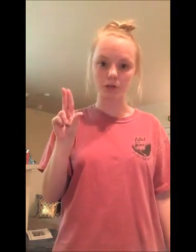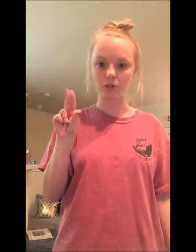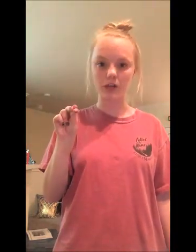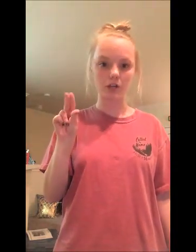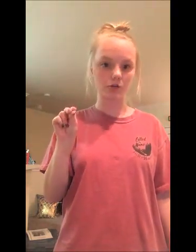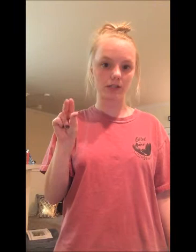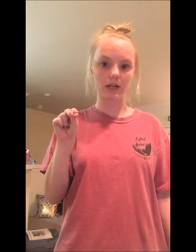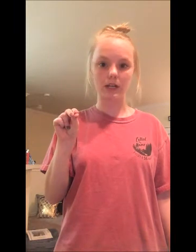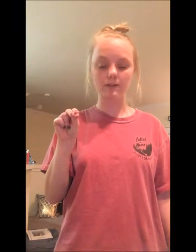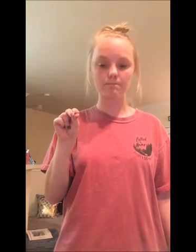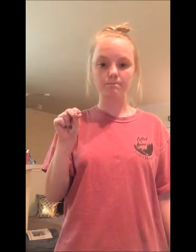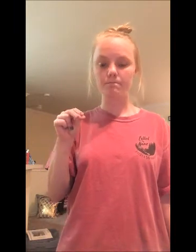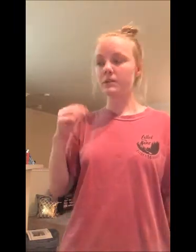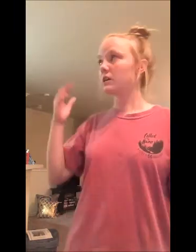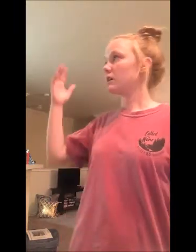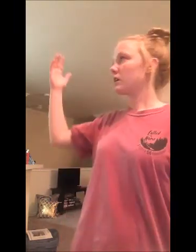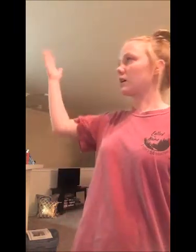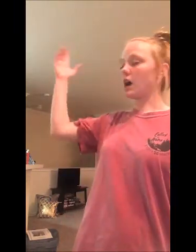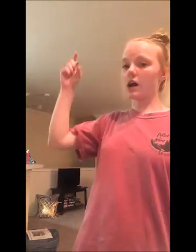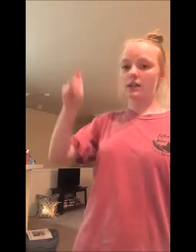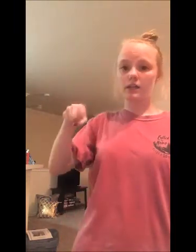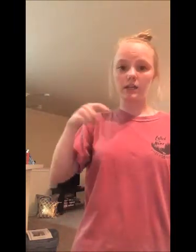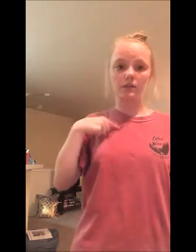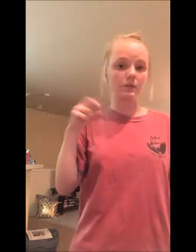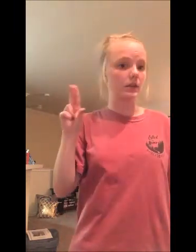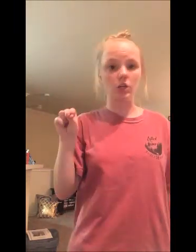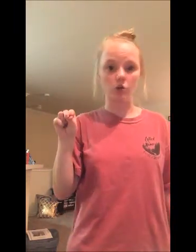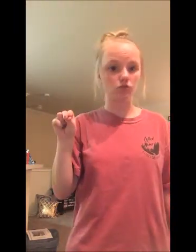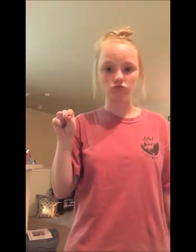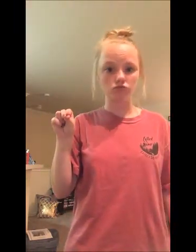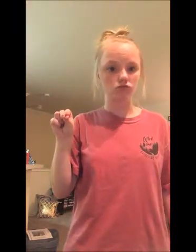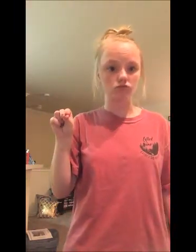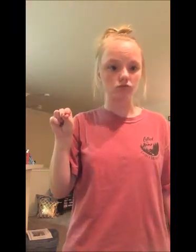going to do that no sign again. God need me? No.